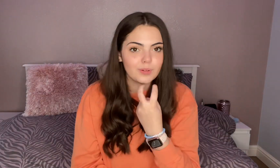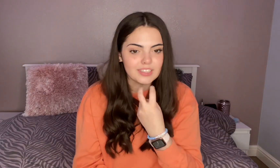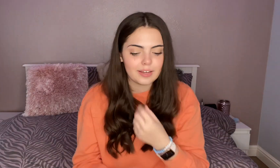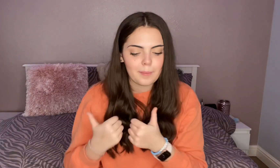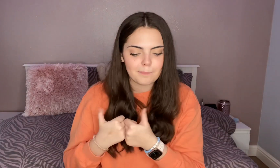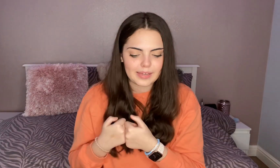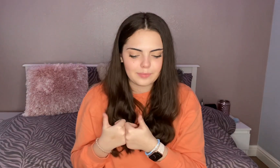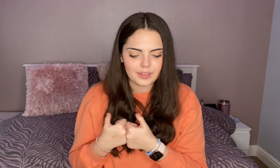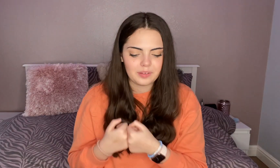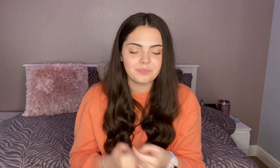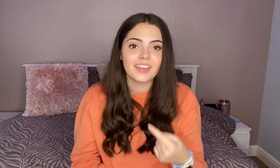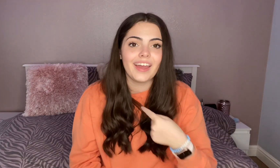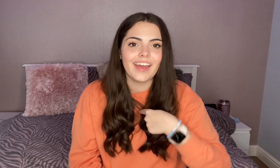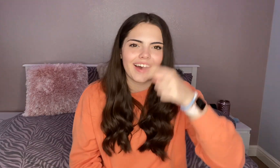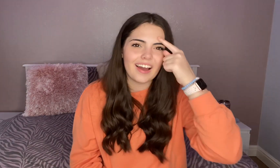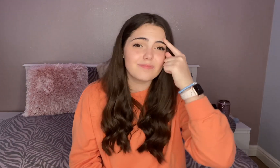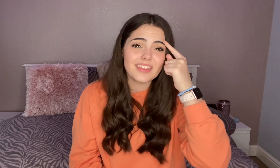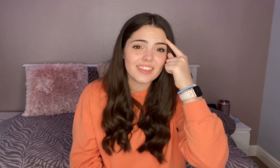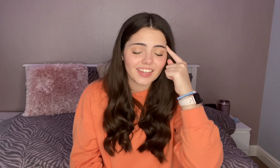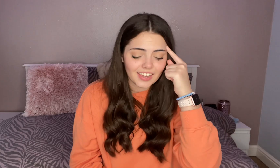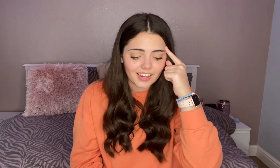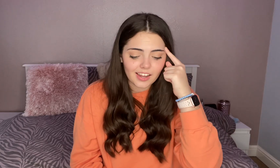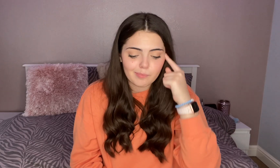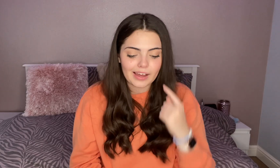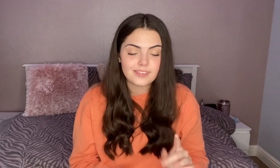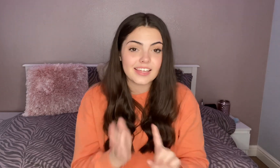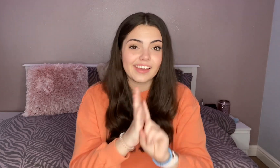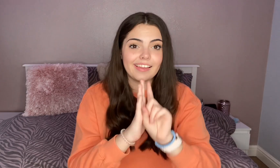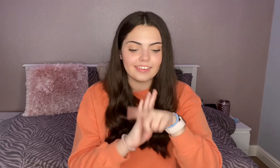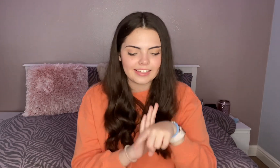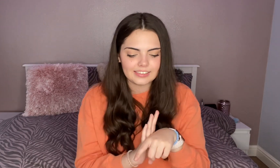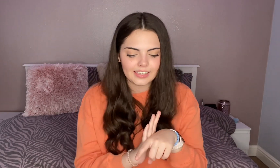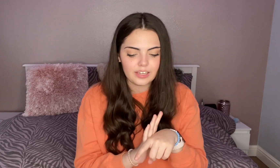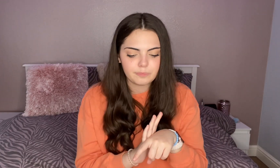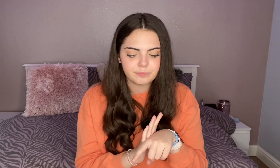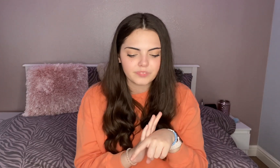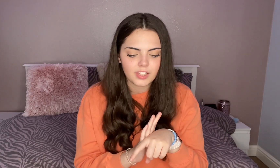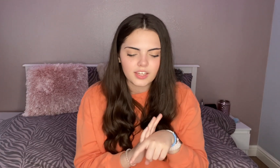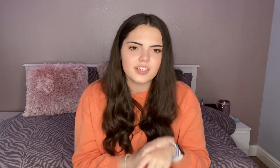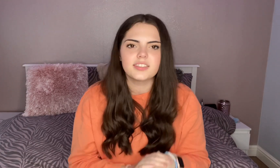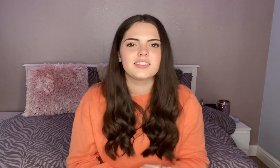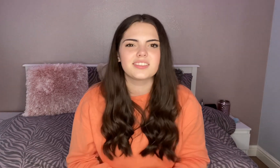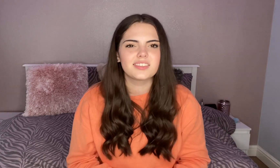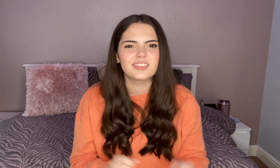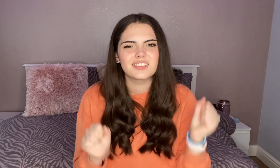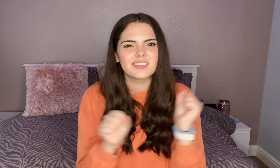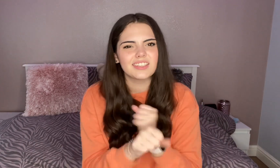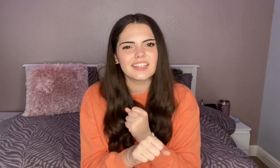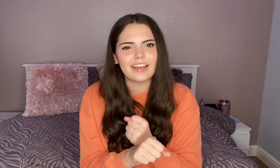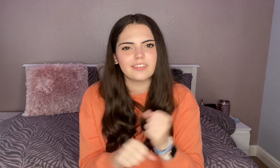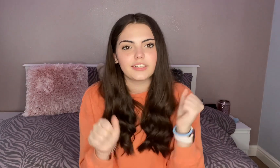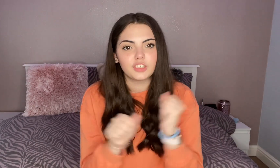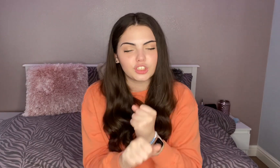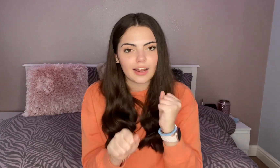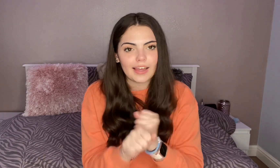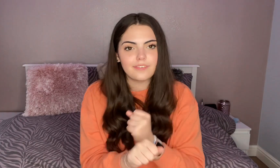older, baby. And I've been thinking about it lately. Does it ever drive